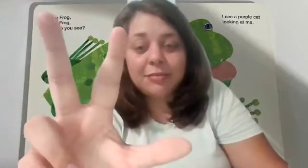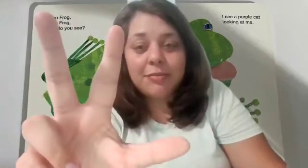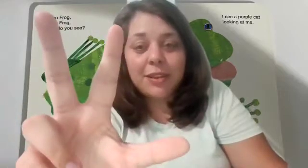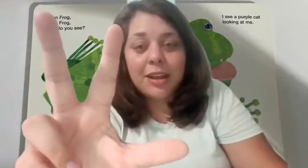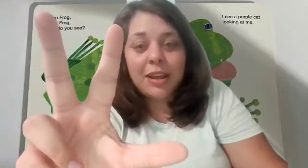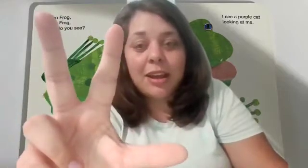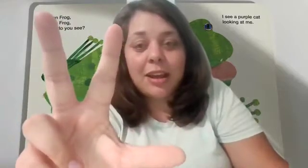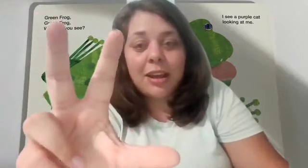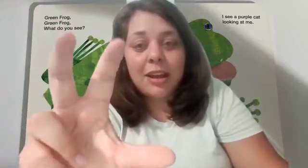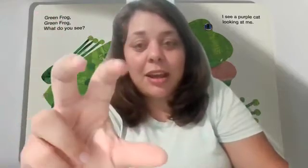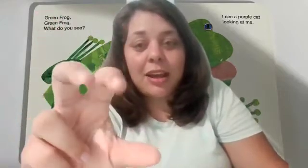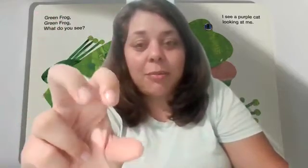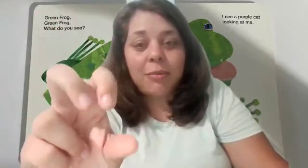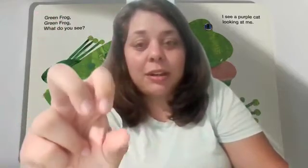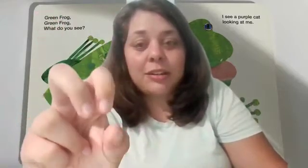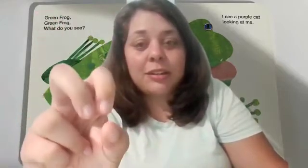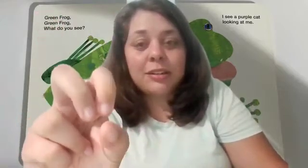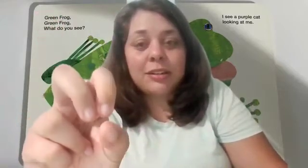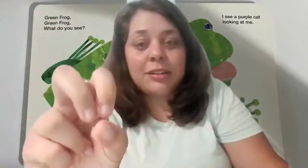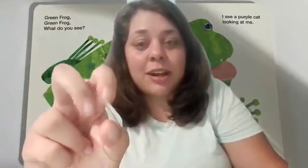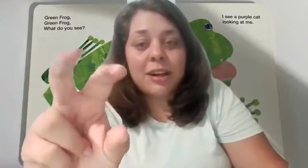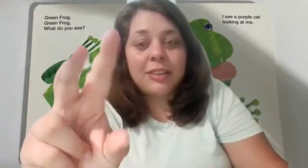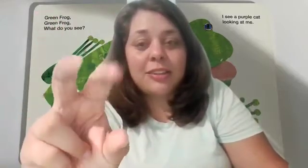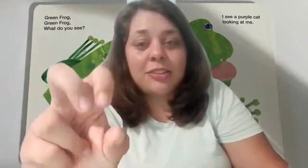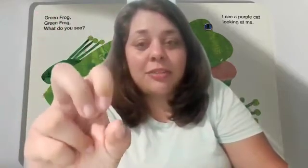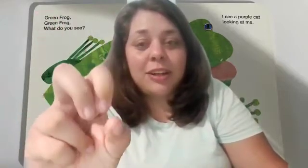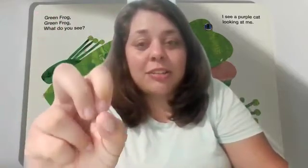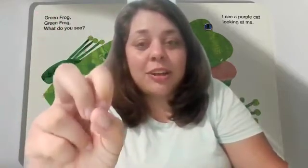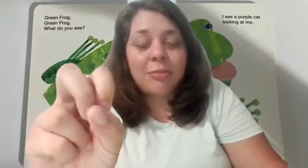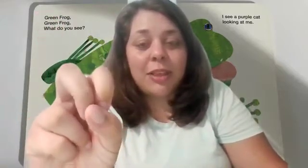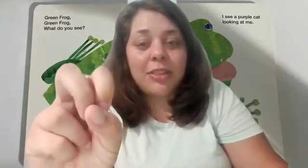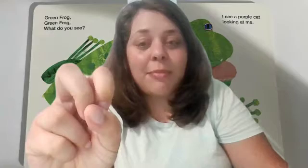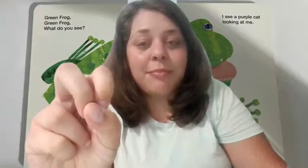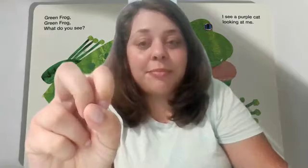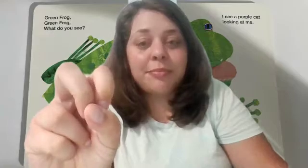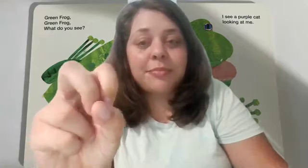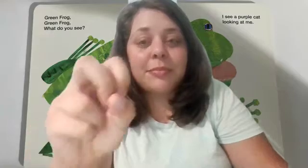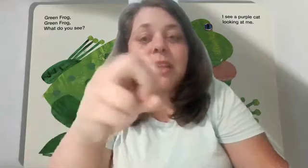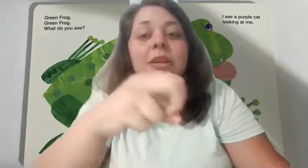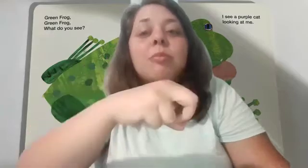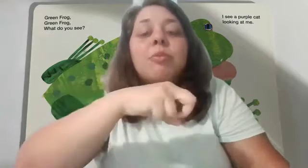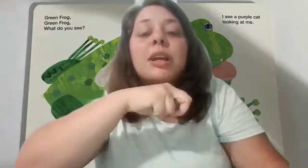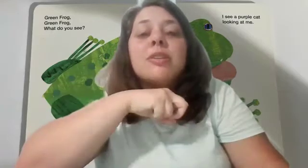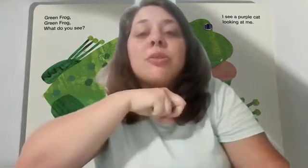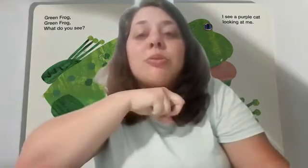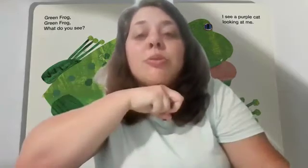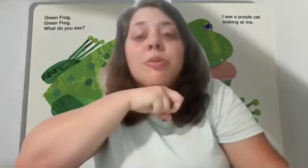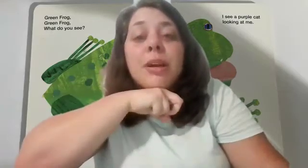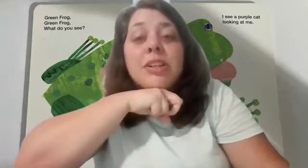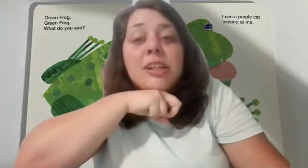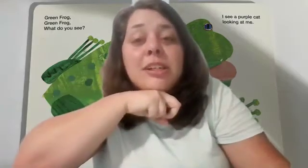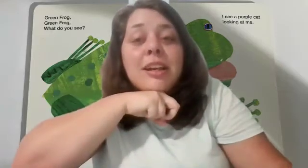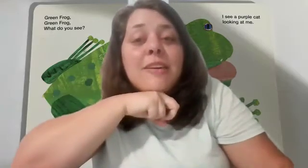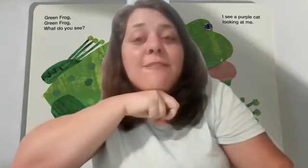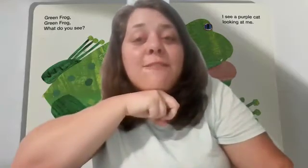fingers and I'm going to tuck these two fingers under my thumb, bring it to